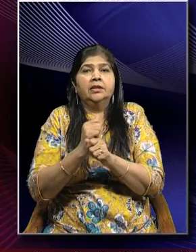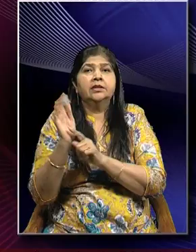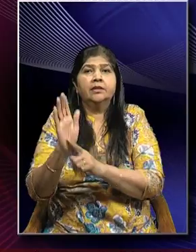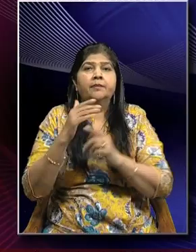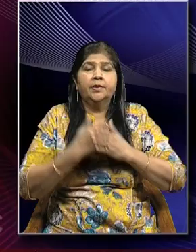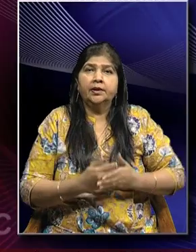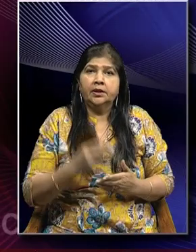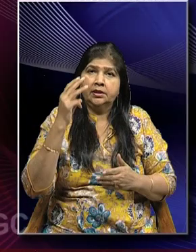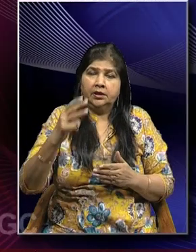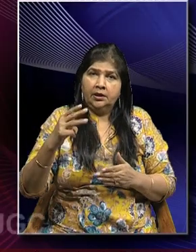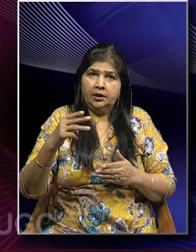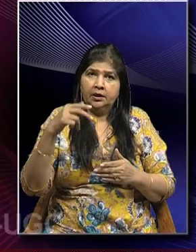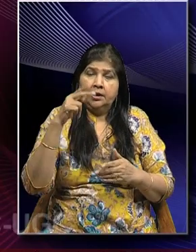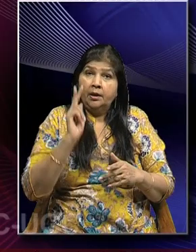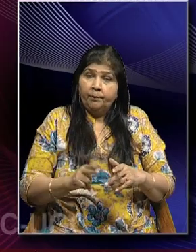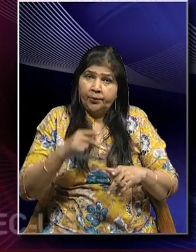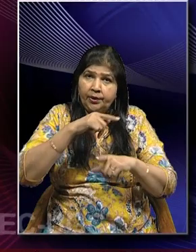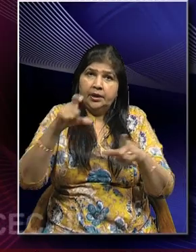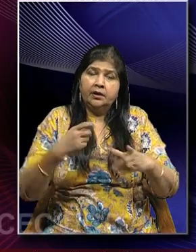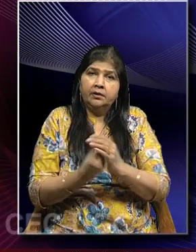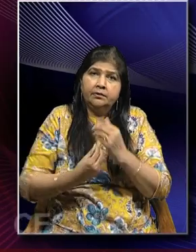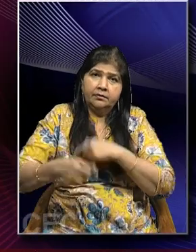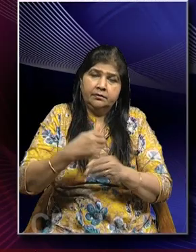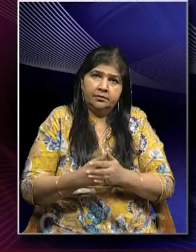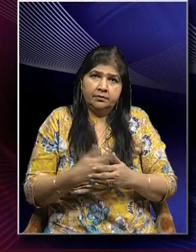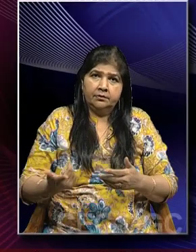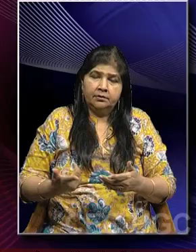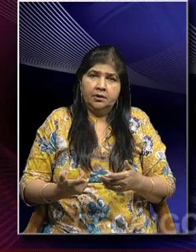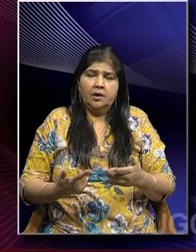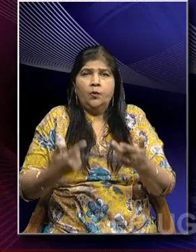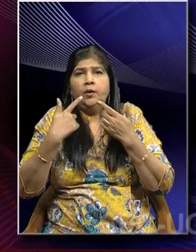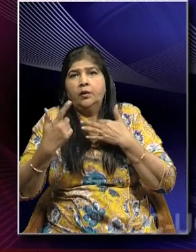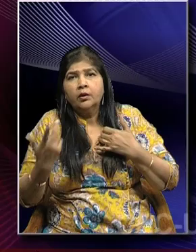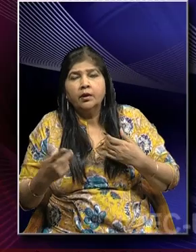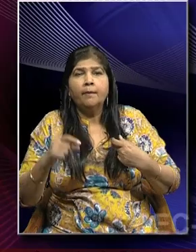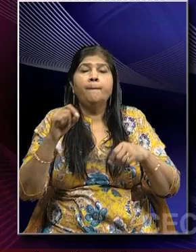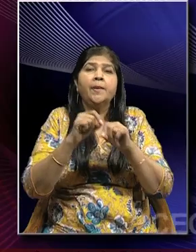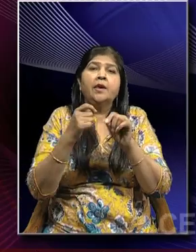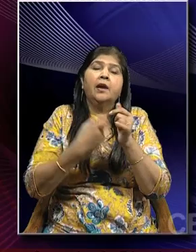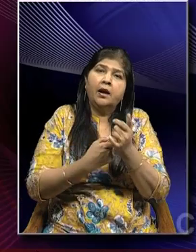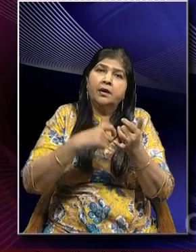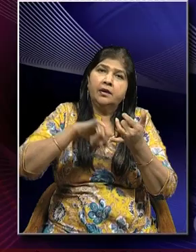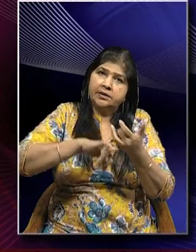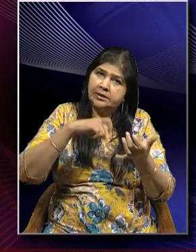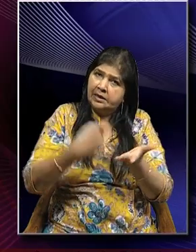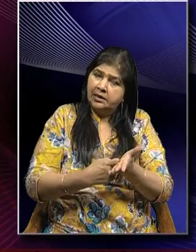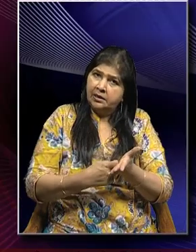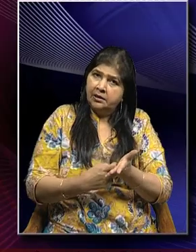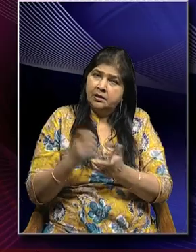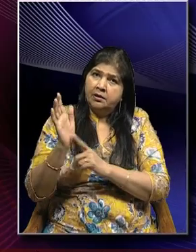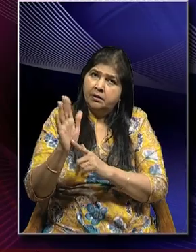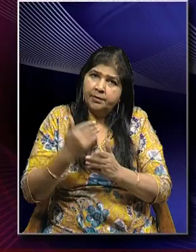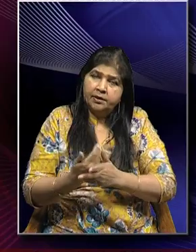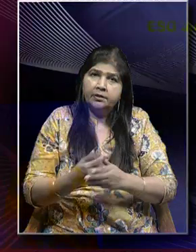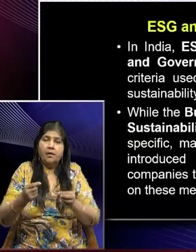these 3 important concerns, and while when we talk about BRSR, it is representing